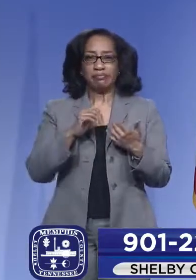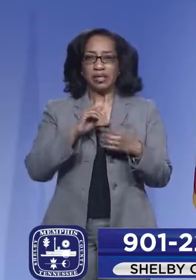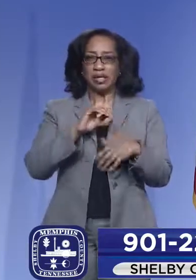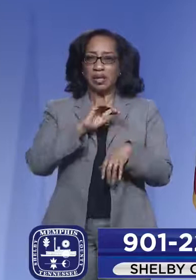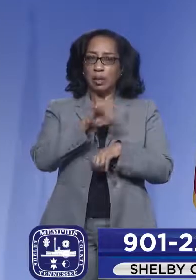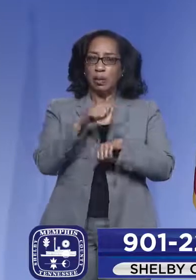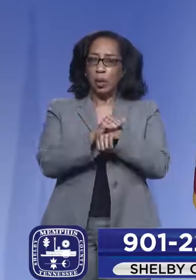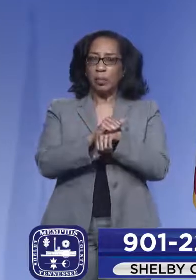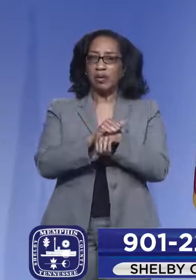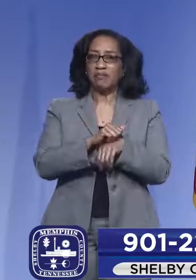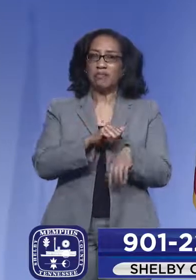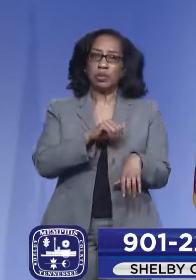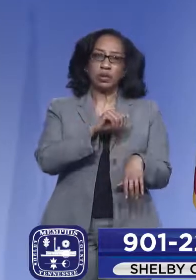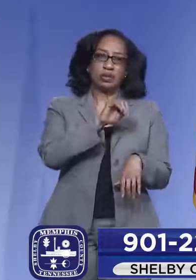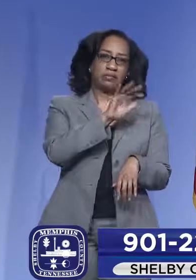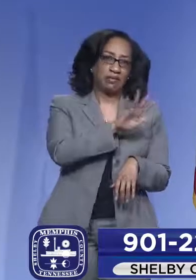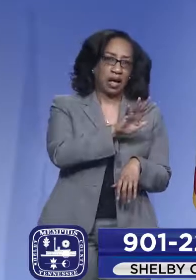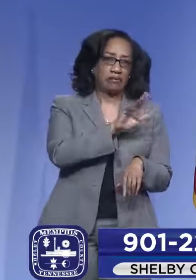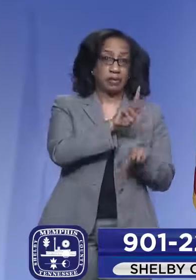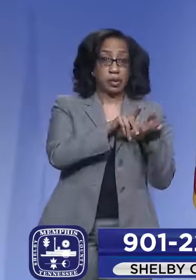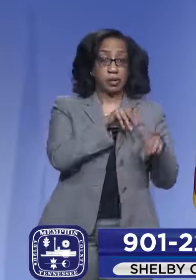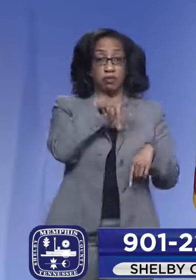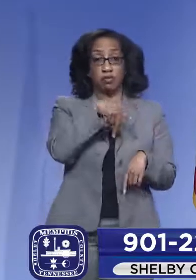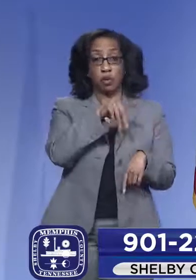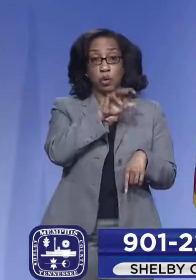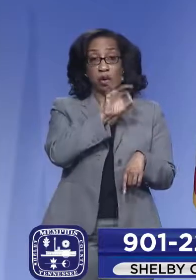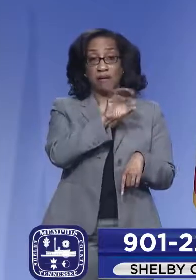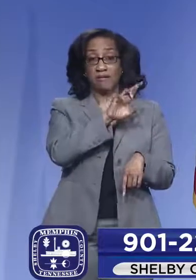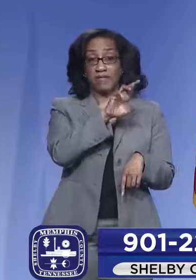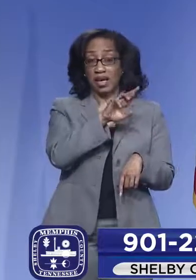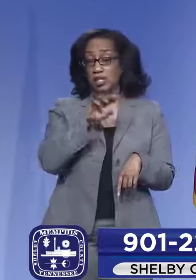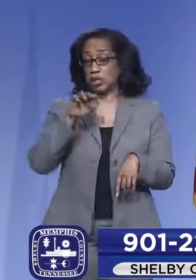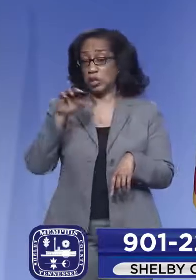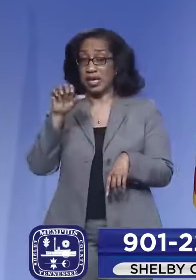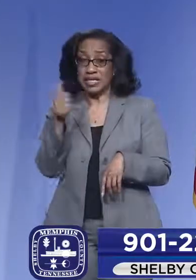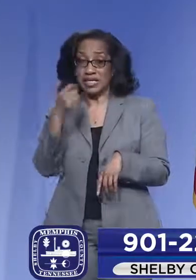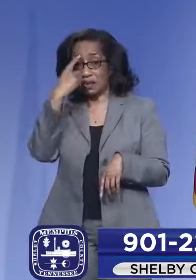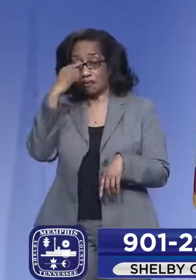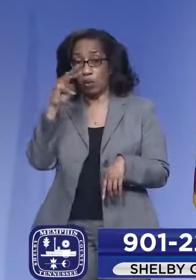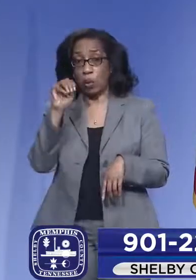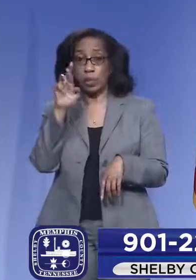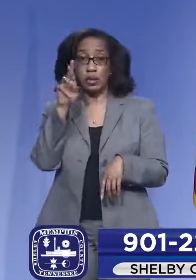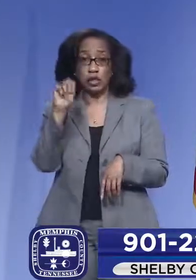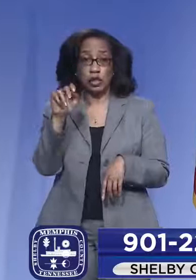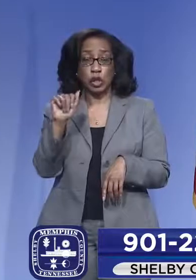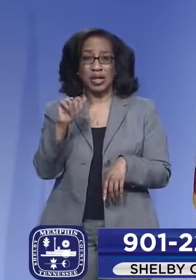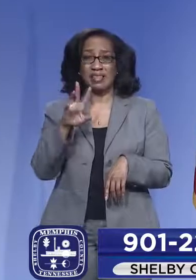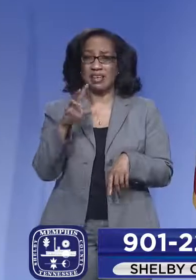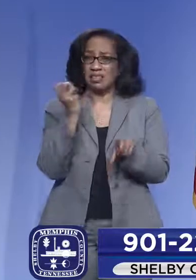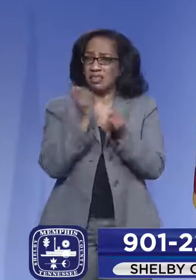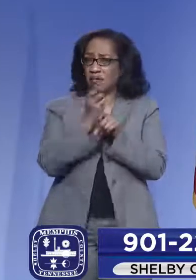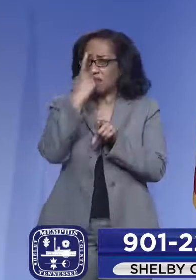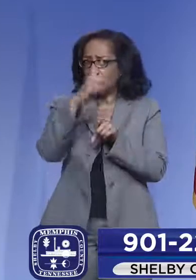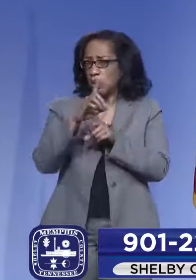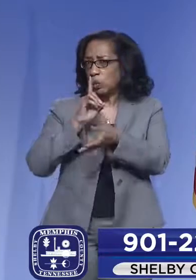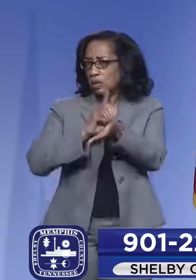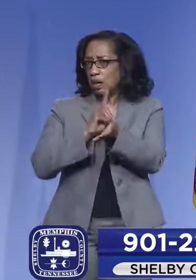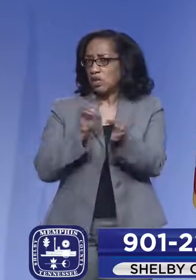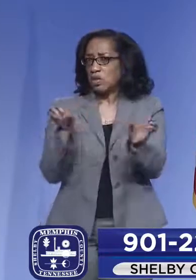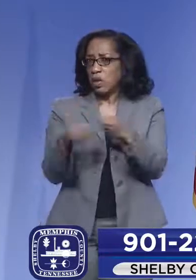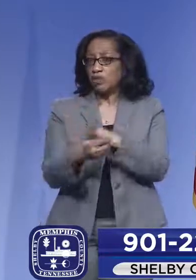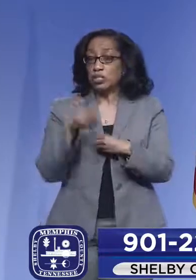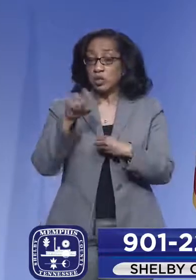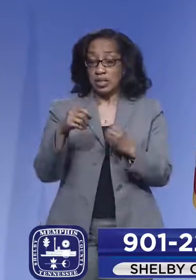doctor's office. A, the handling and storage, and B, making sure that you have enough patients lined up to receive it so that you're not wasting